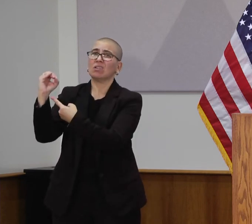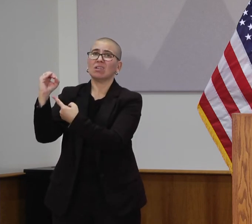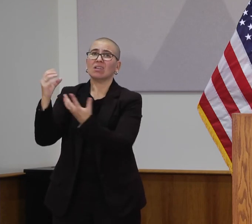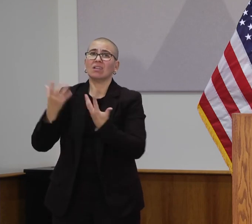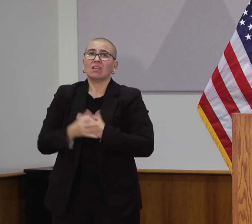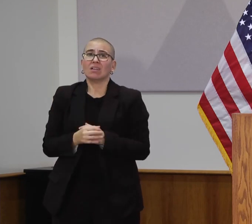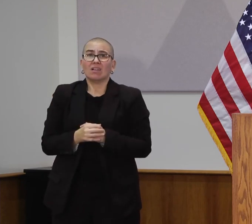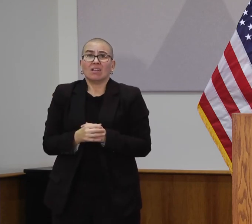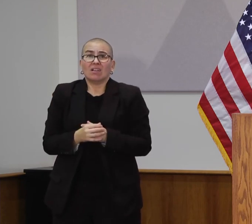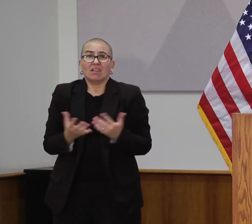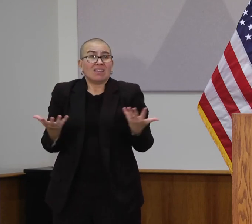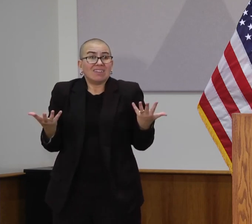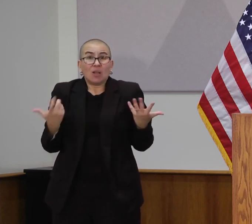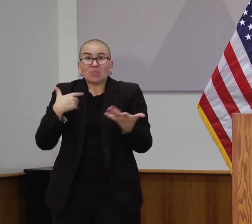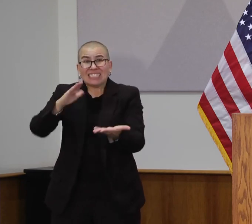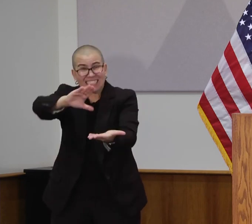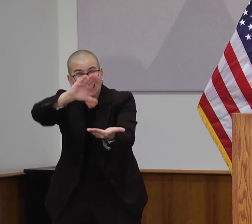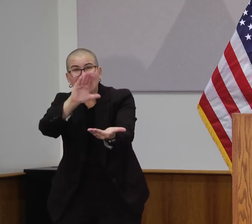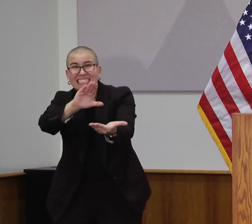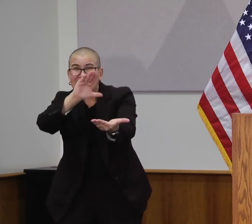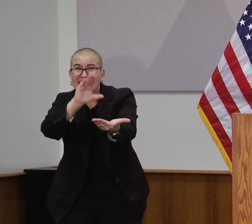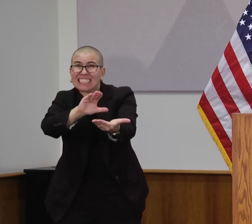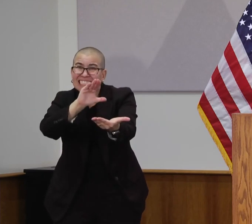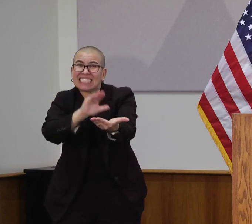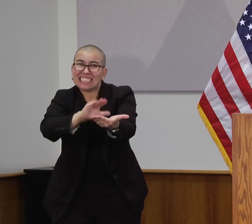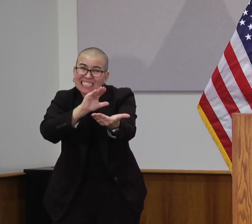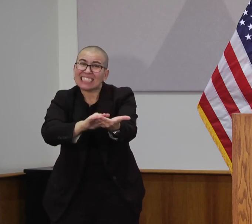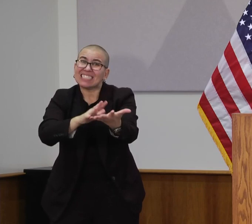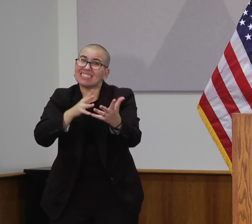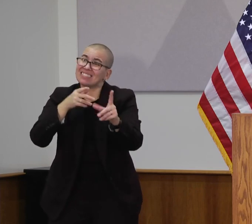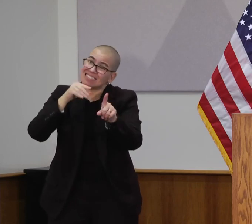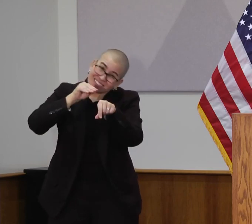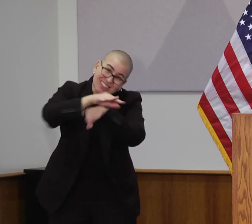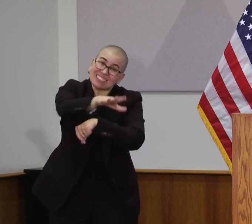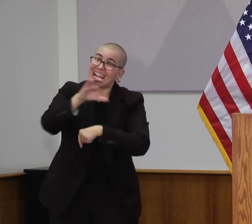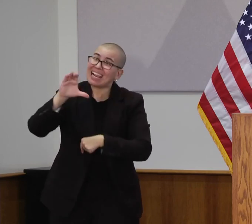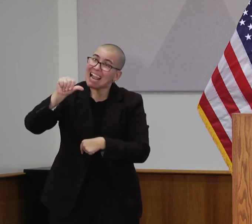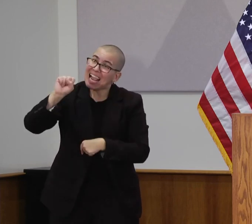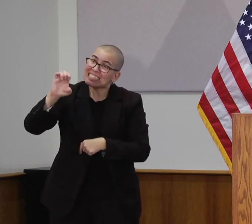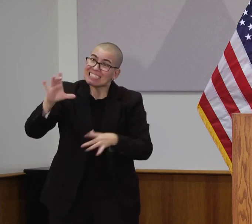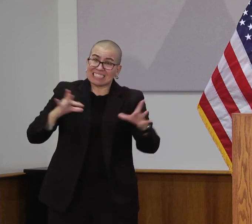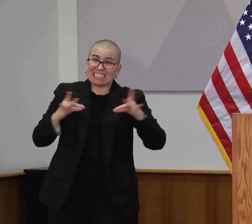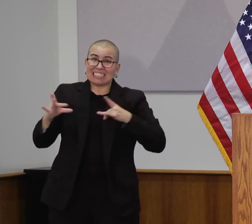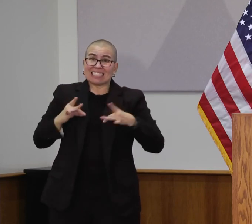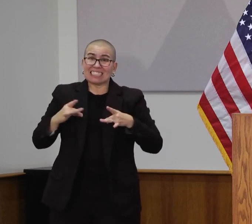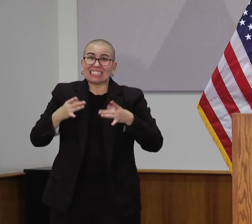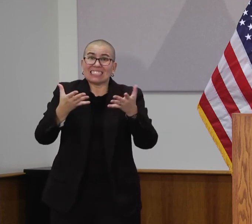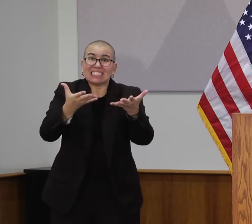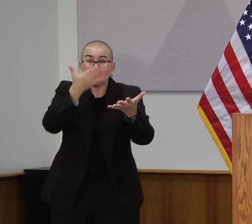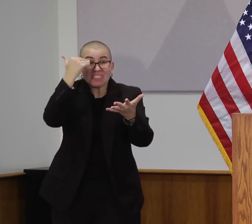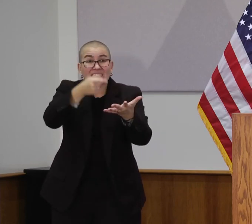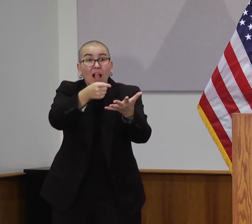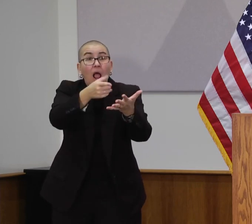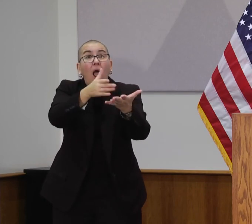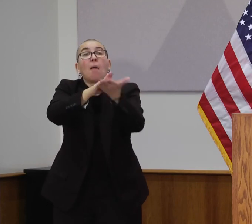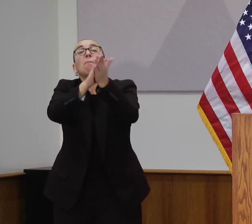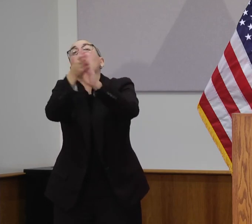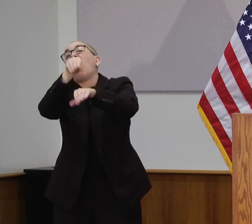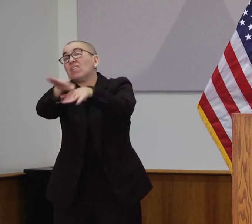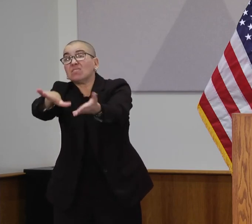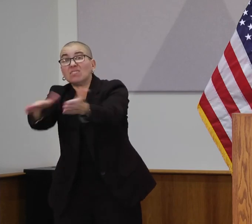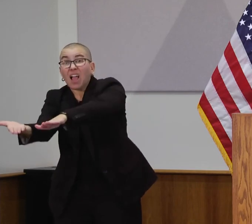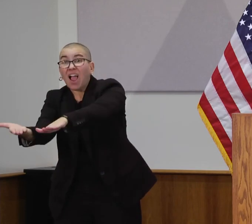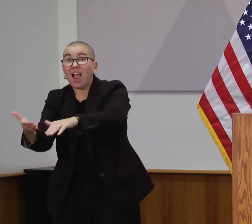is on reducing the cases, reducing the deaths in long-term care, just on an absolute basis. One more question today.